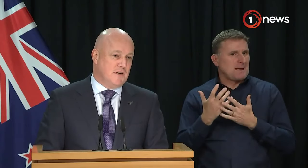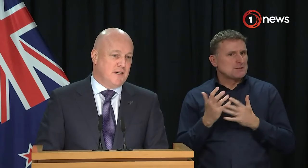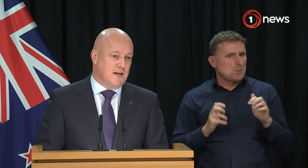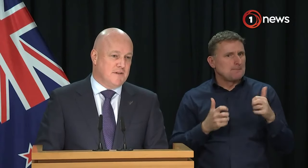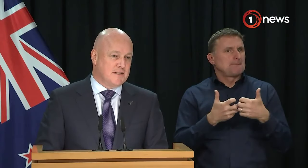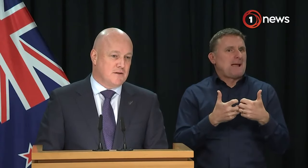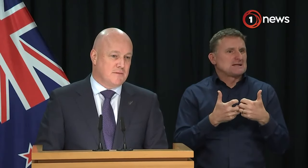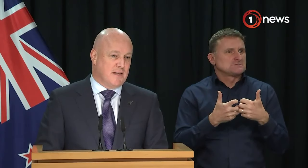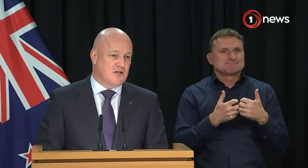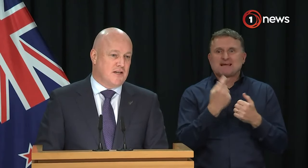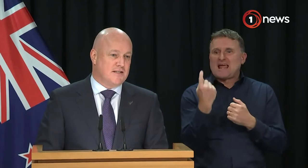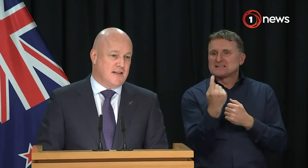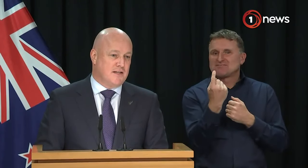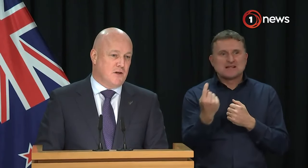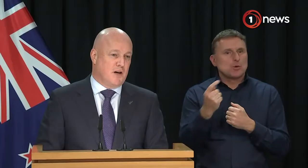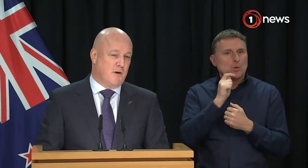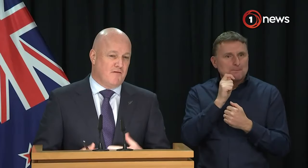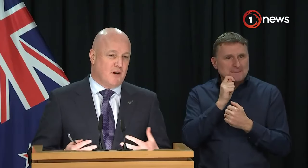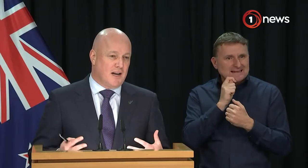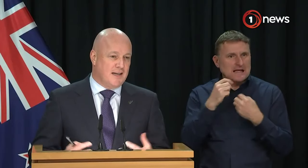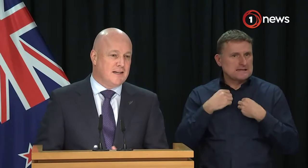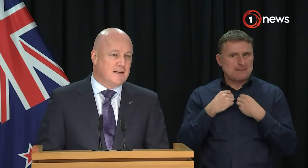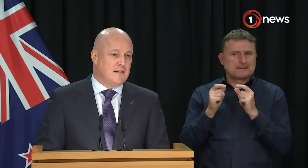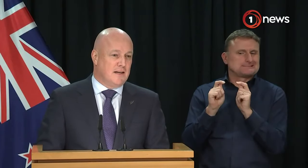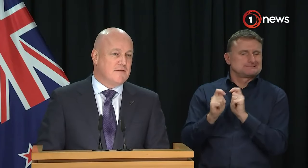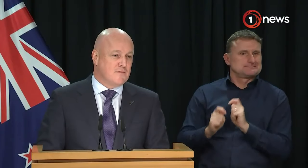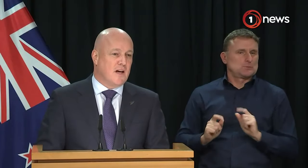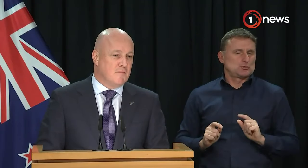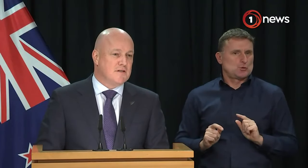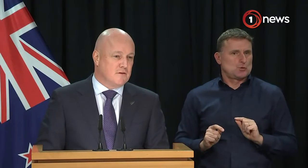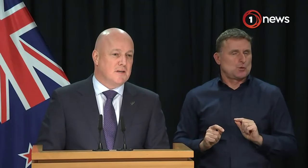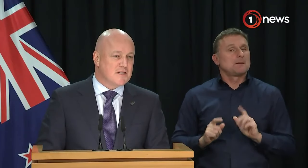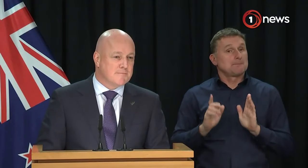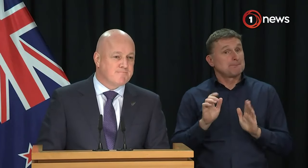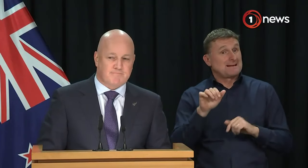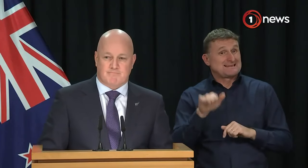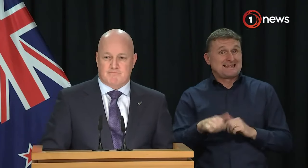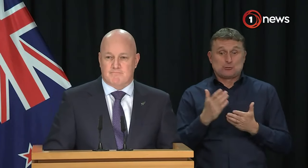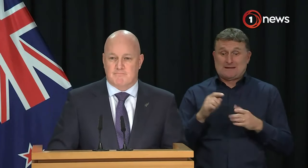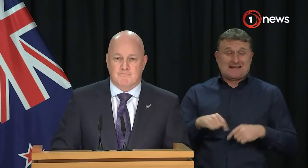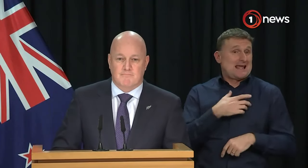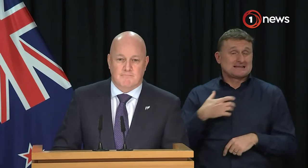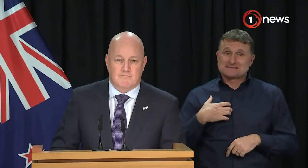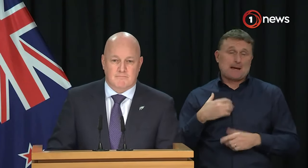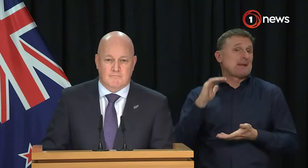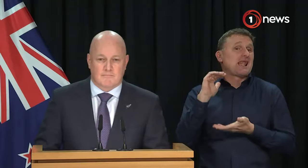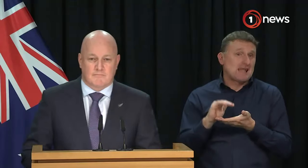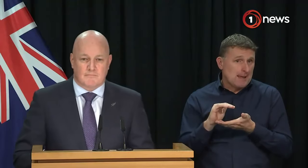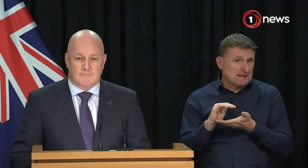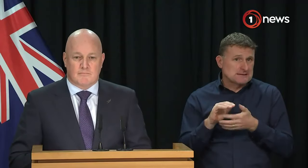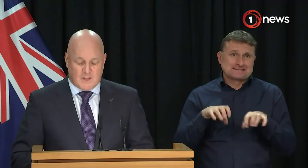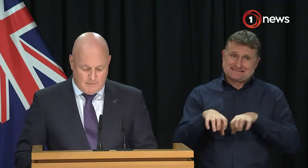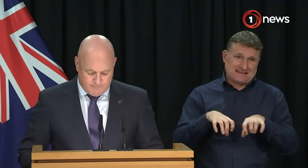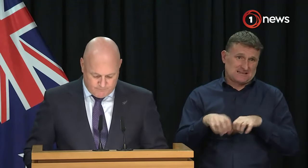individual media companies to make the changes that they need to. But I want to be very clear, the levers for government are very limited. Prime Minister, in terms of